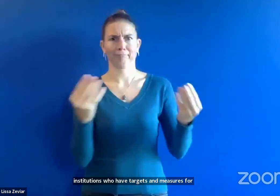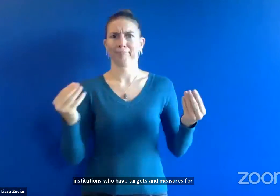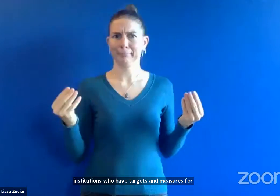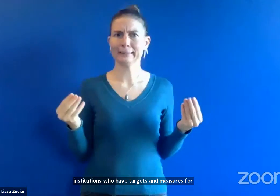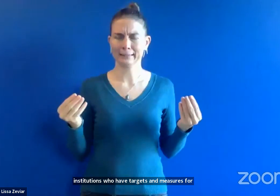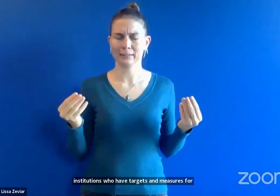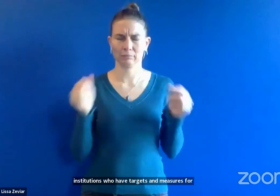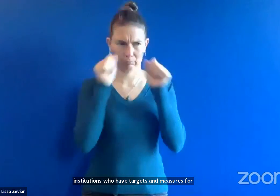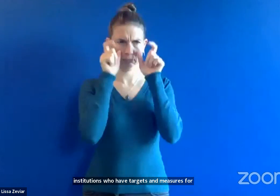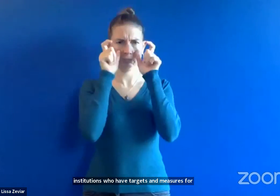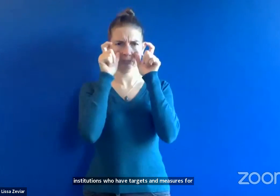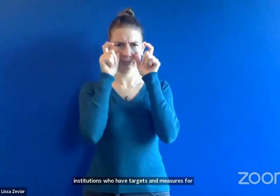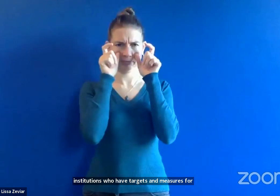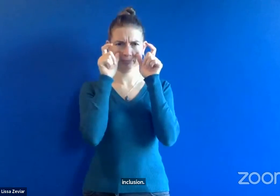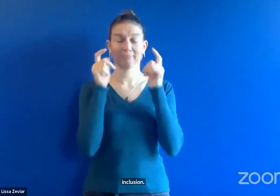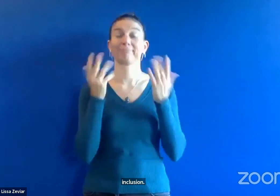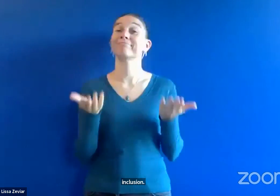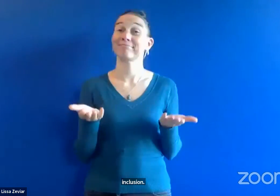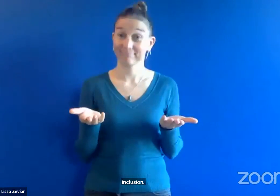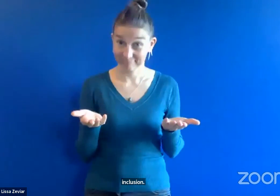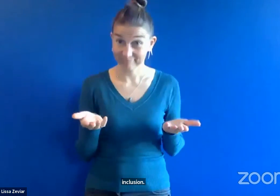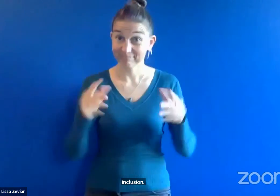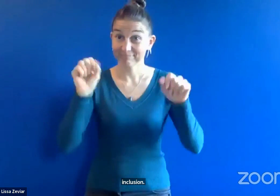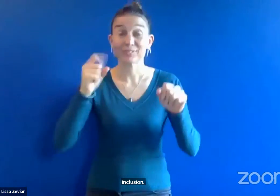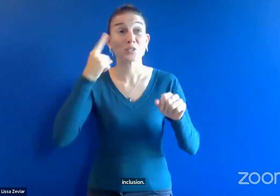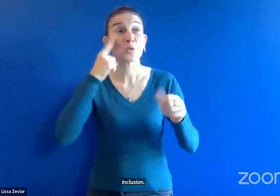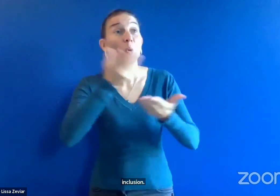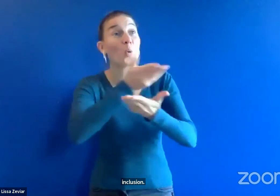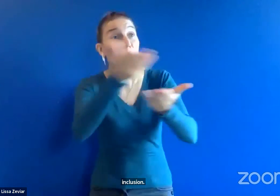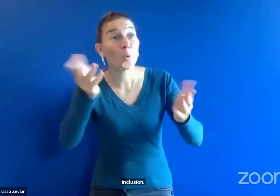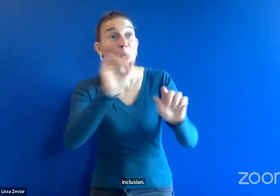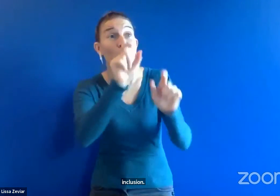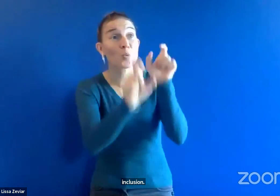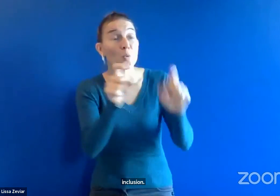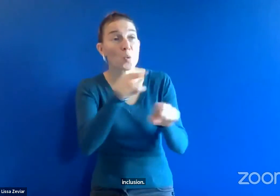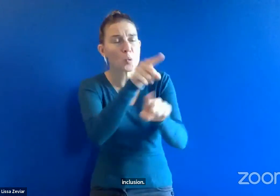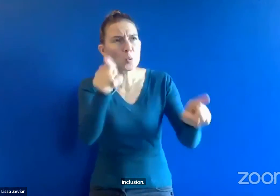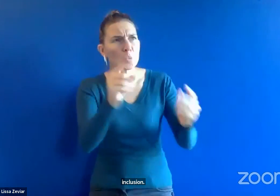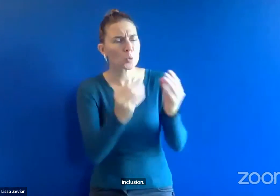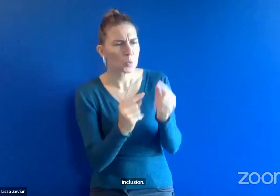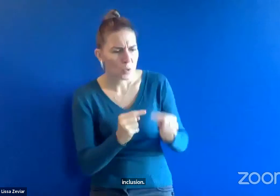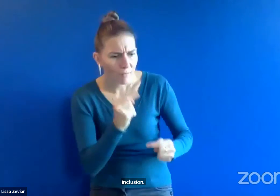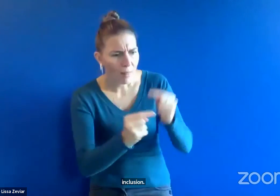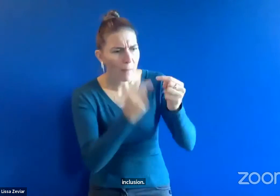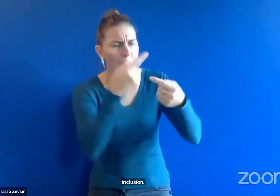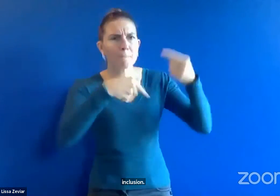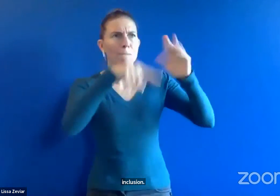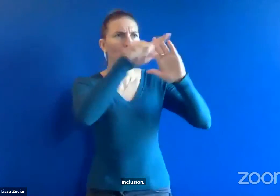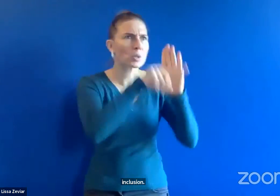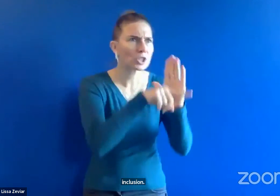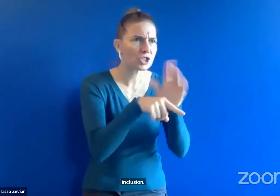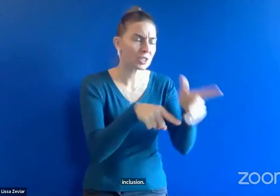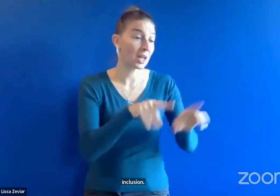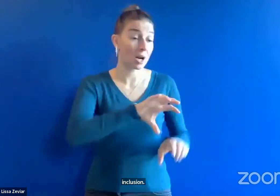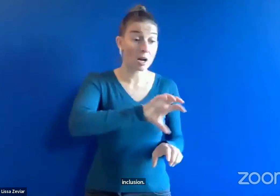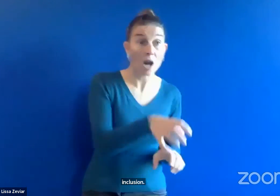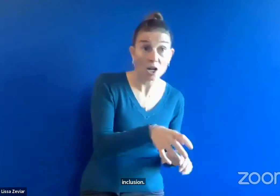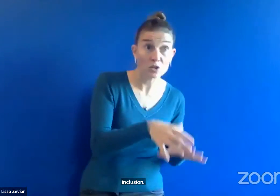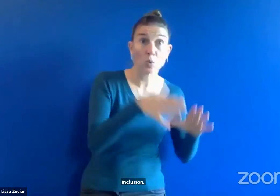message to people who are developing policy at national and institutional level, I think.